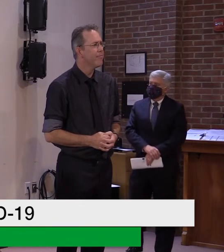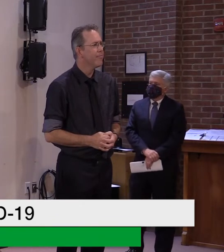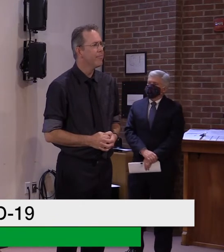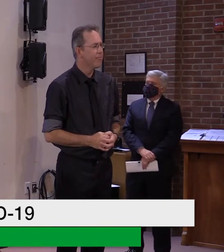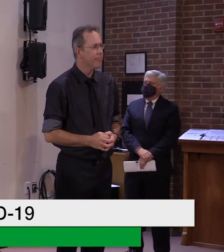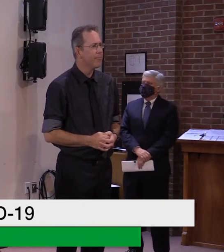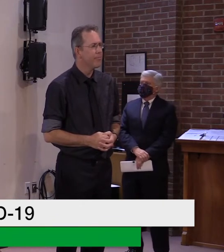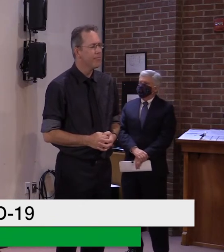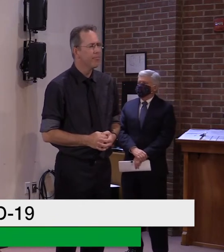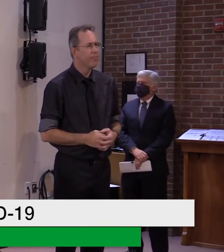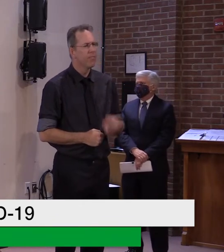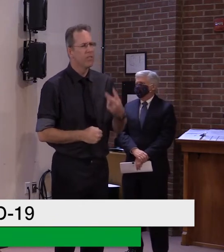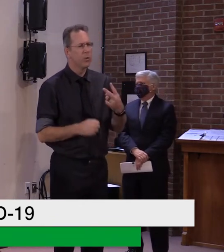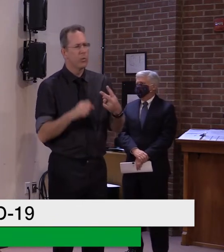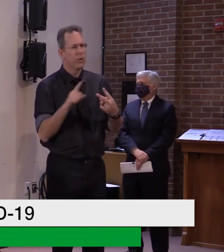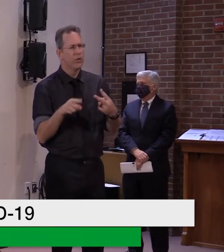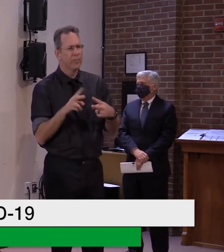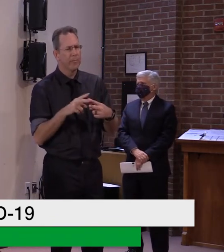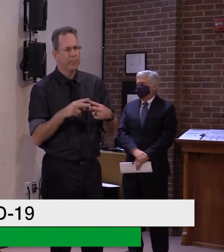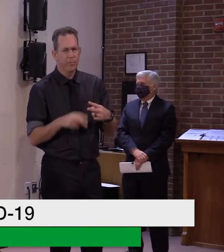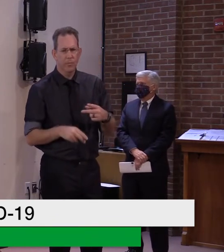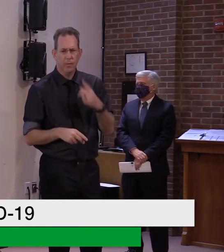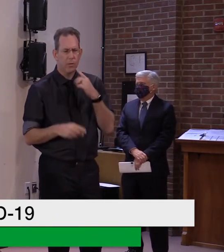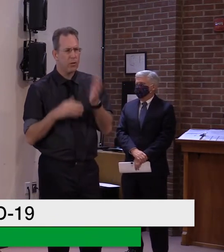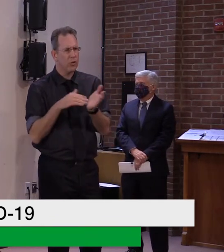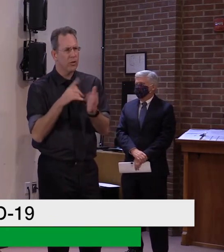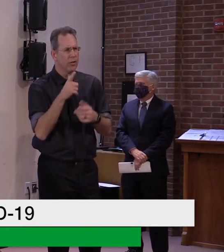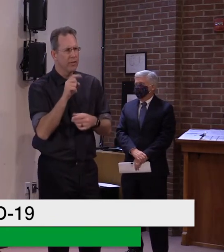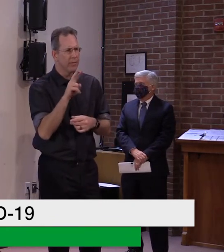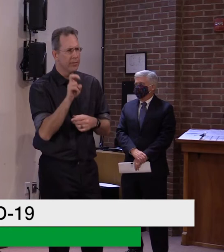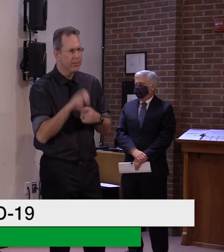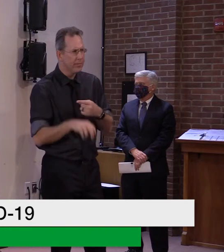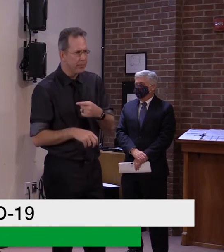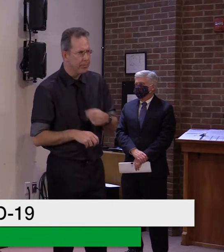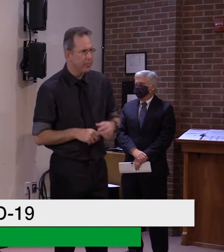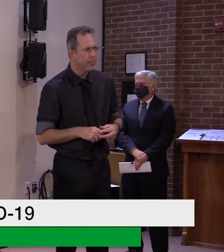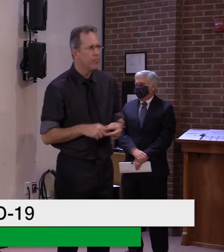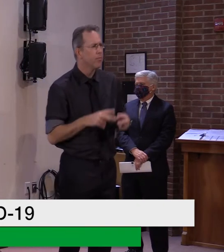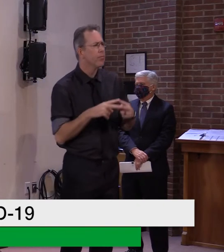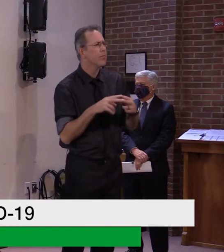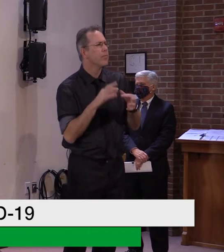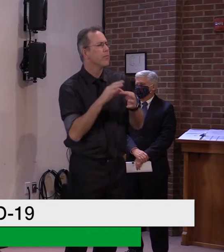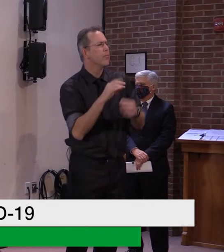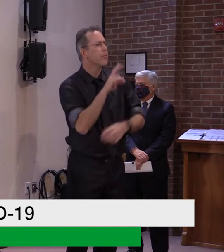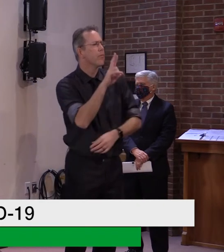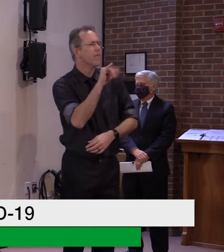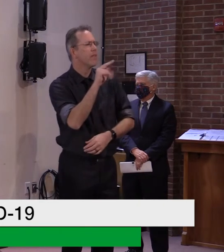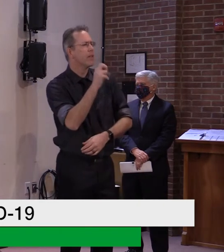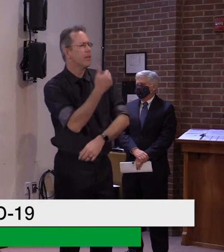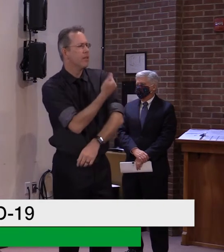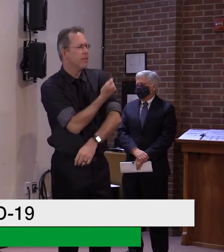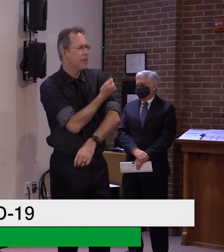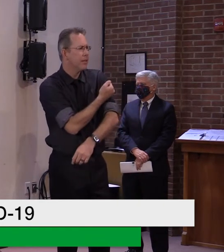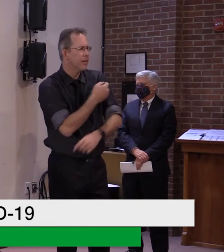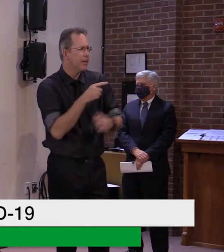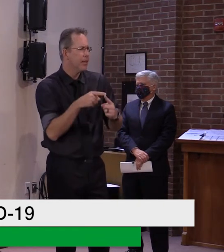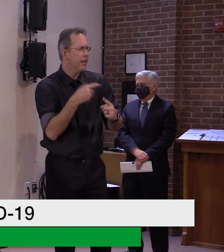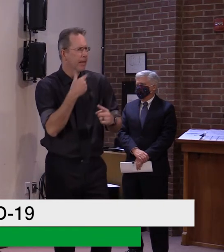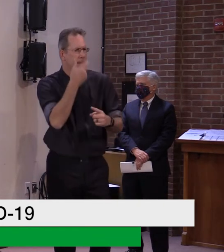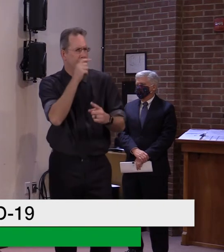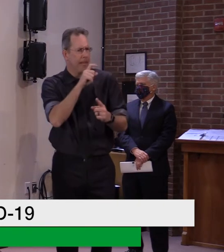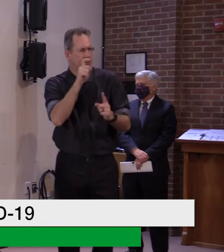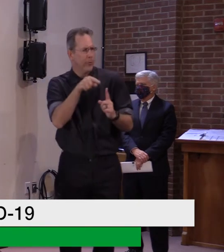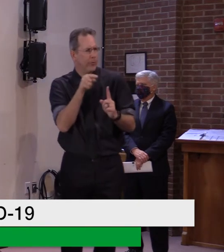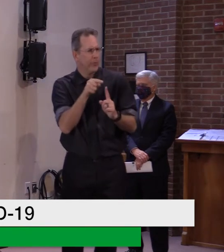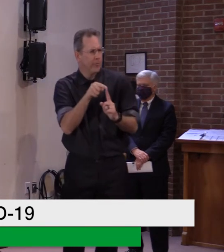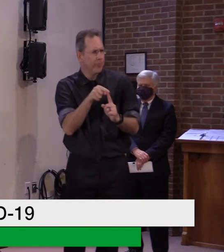we're coming up in here what i sort of think is that steam land and there are some very interesting questions about it that i've just not seen answered anyway i hope you can